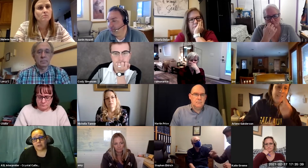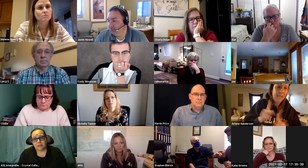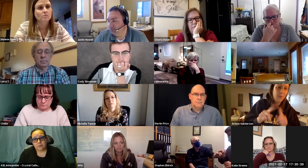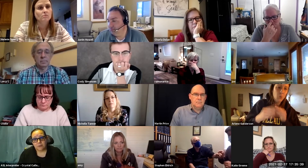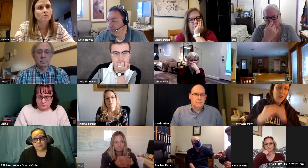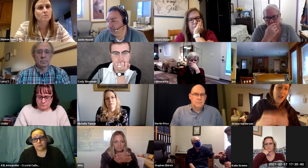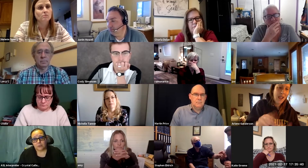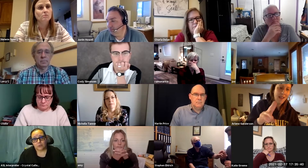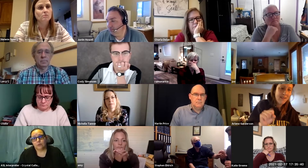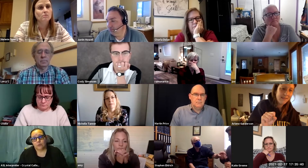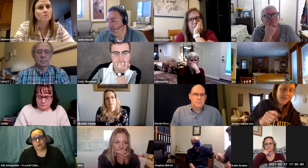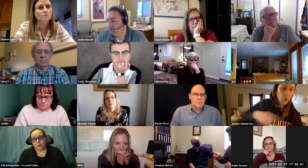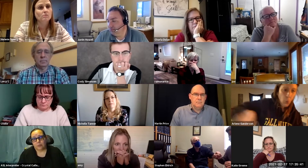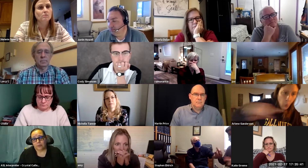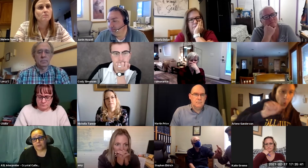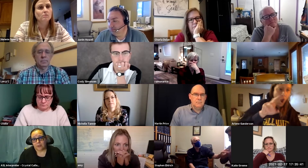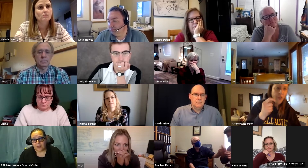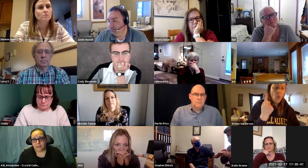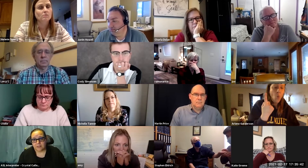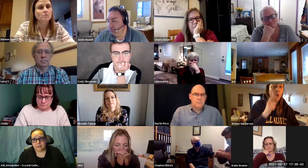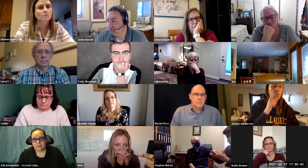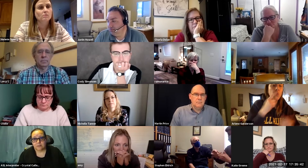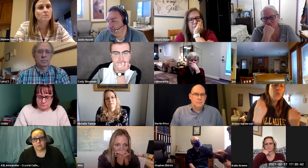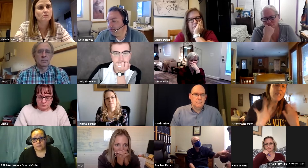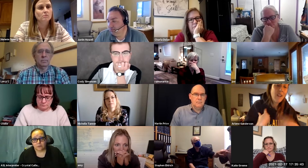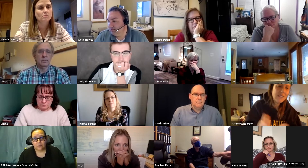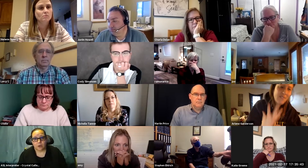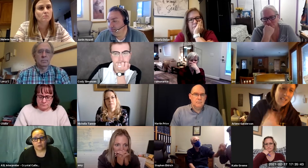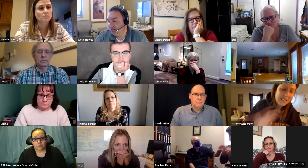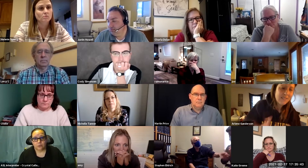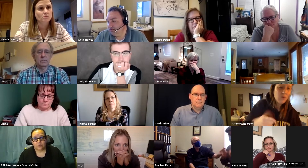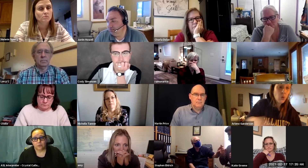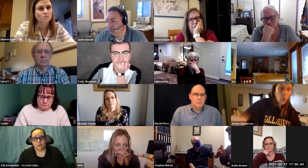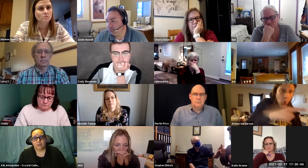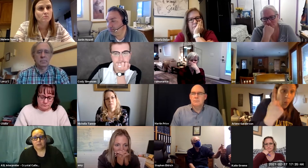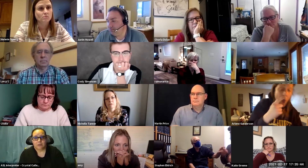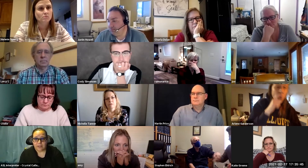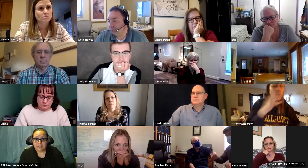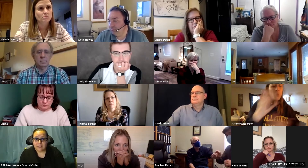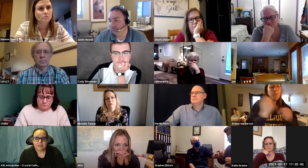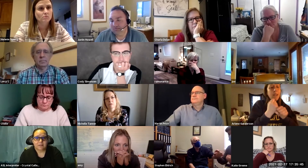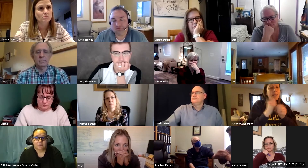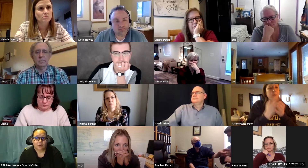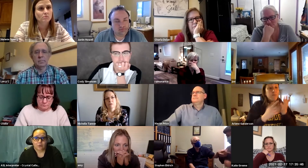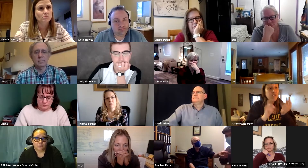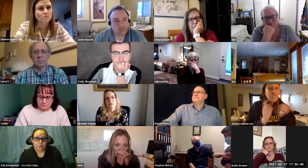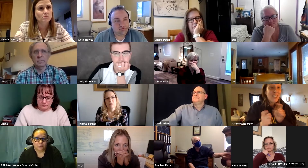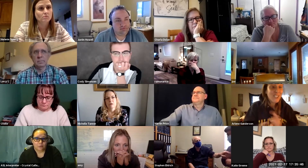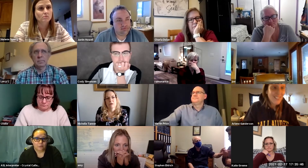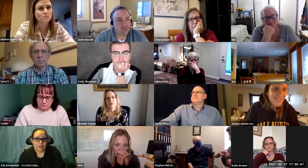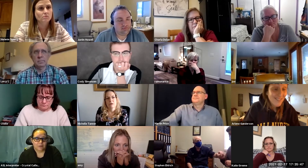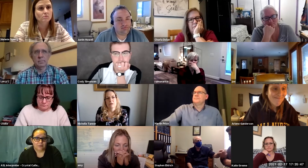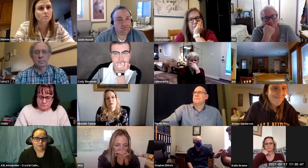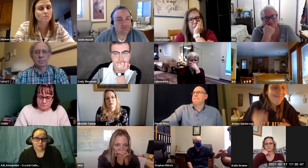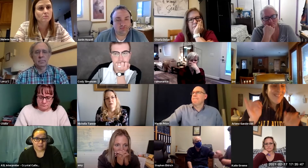To be honest with you, you are the people that guide us. You are who advise us. You're